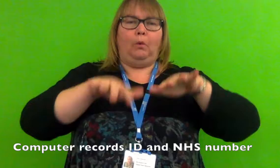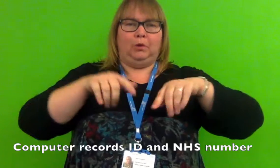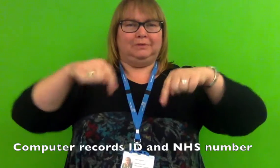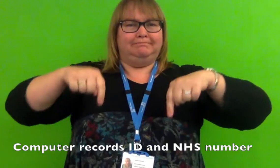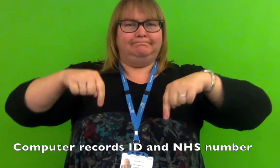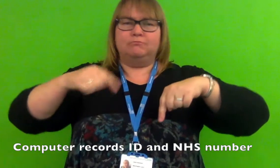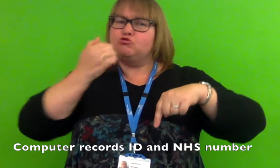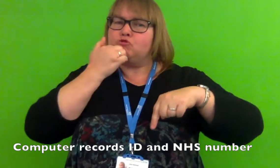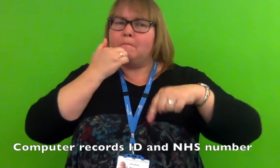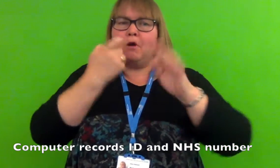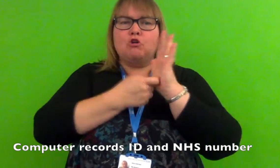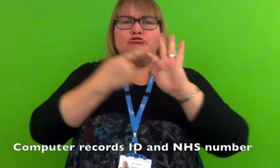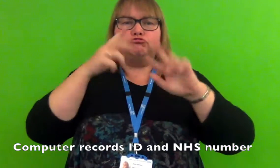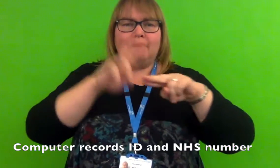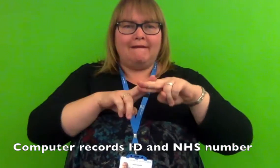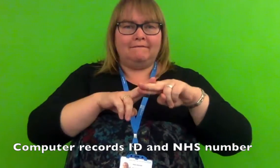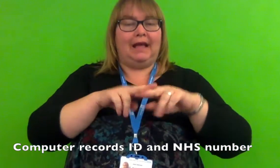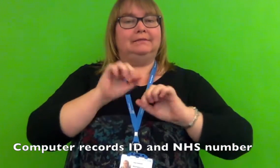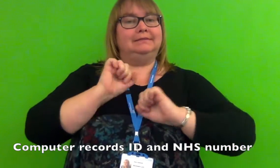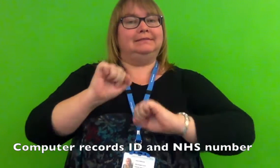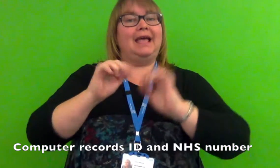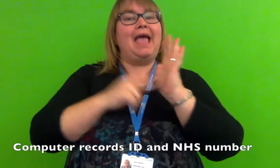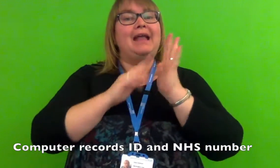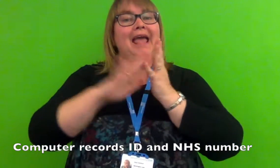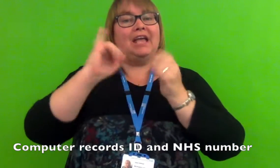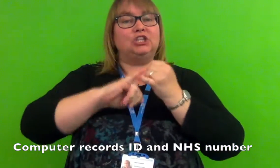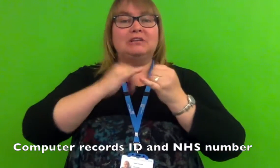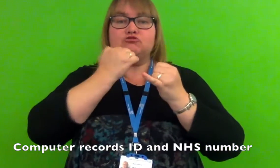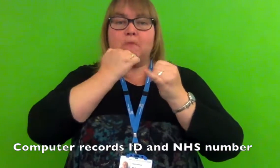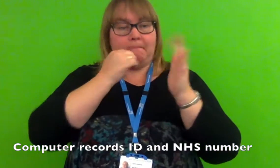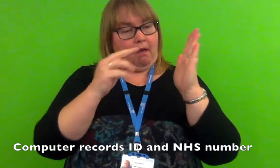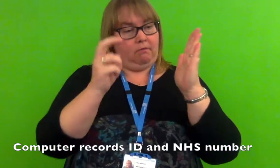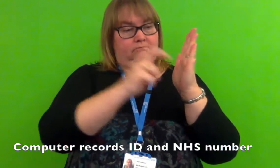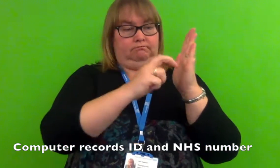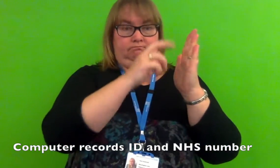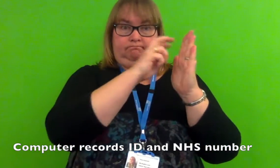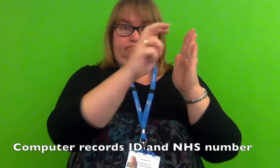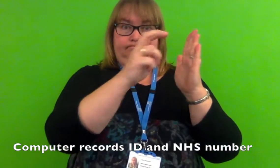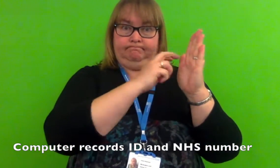their computer records ID and NHS number.